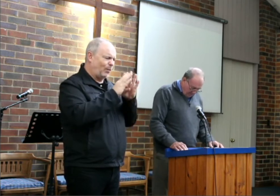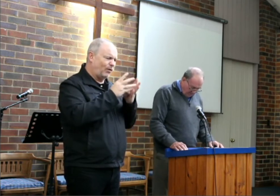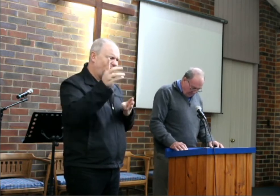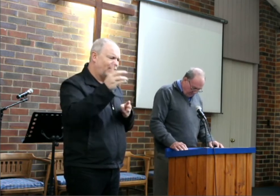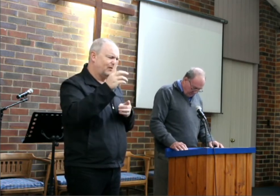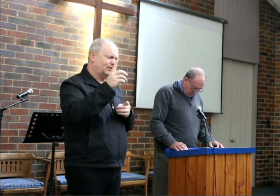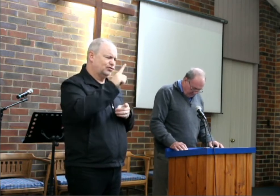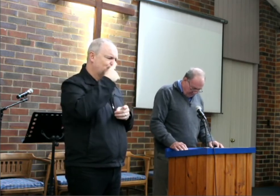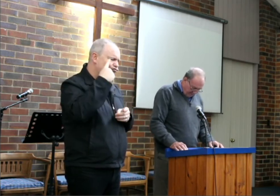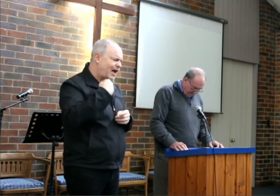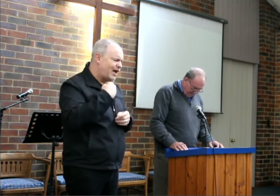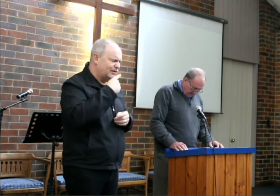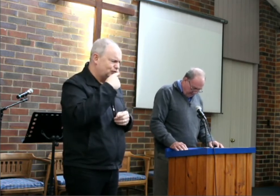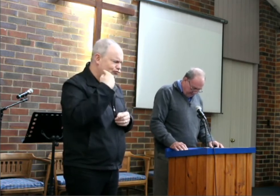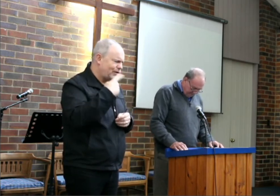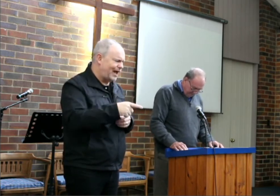Ukraine, Russia, China,